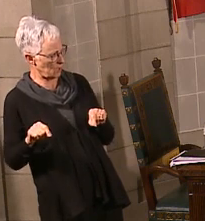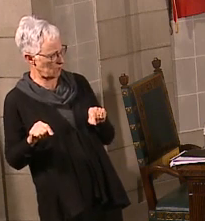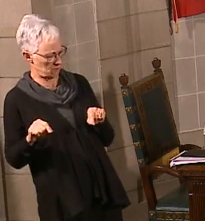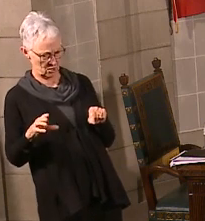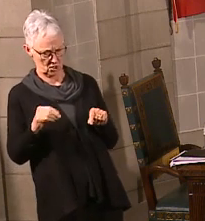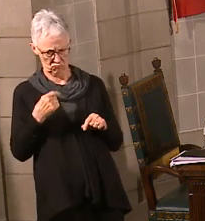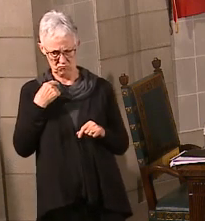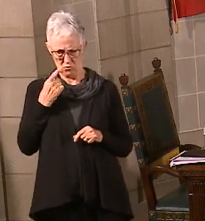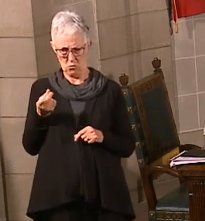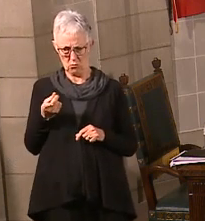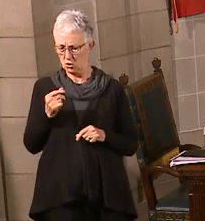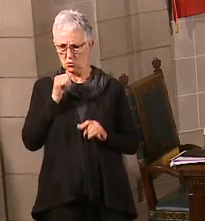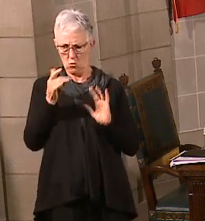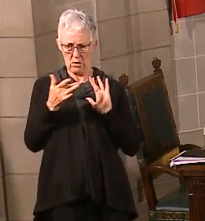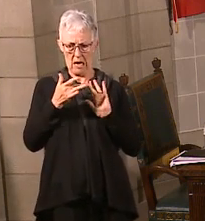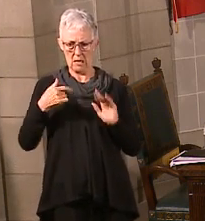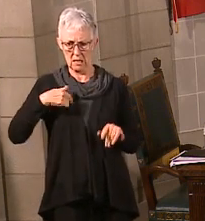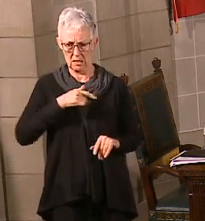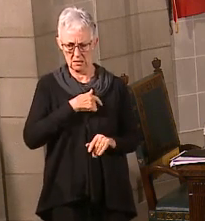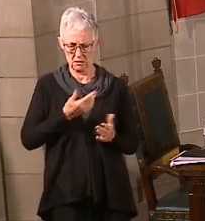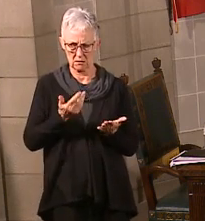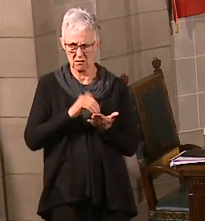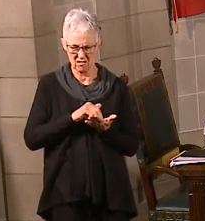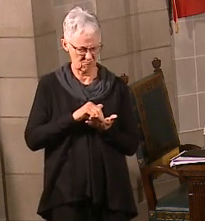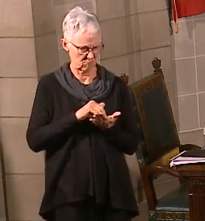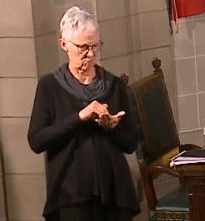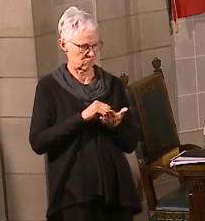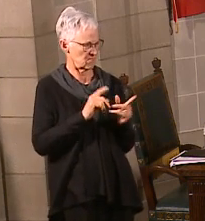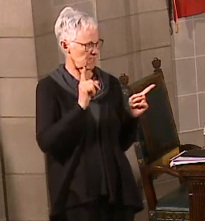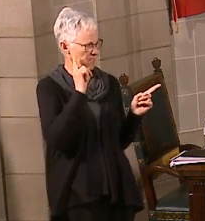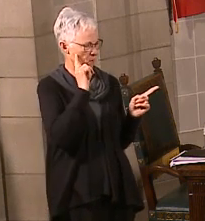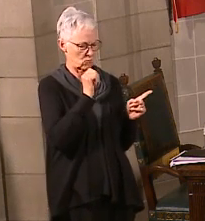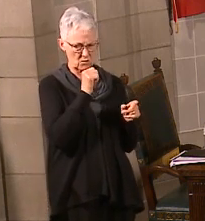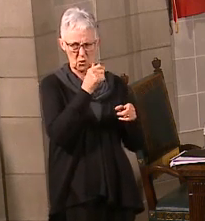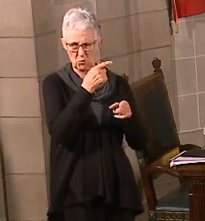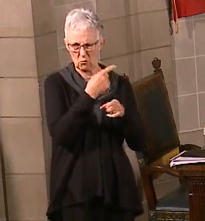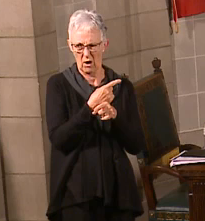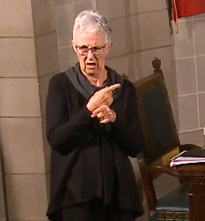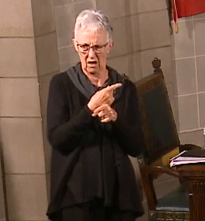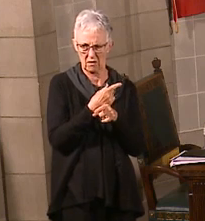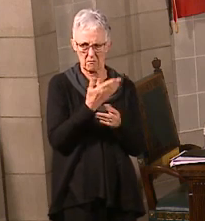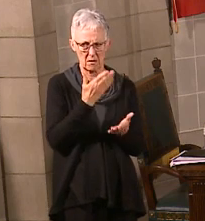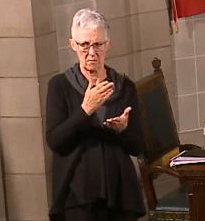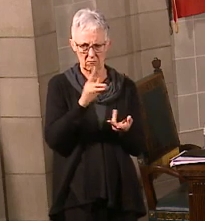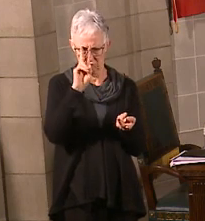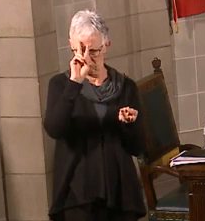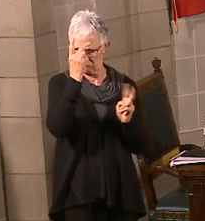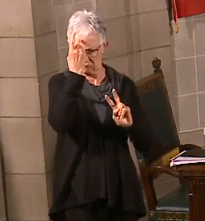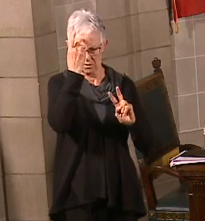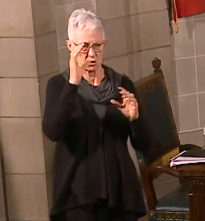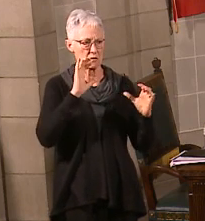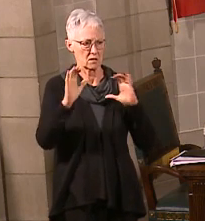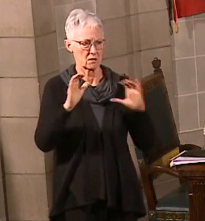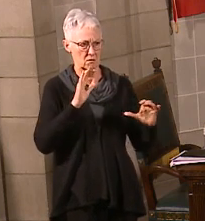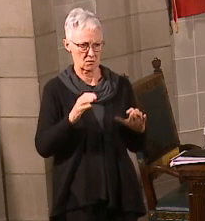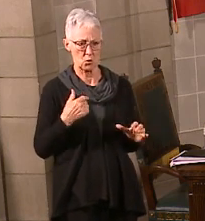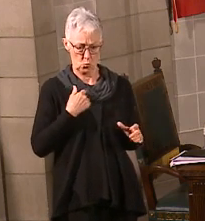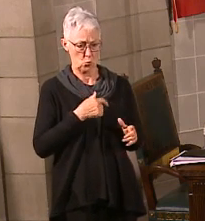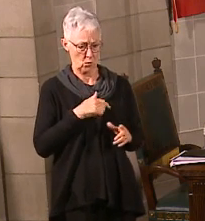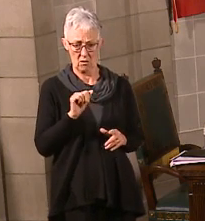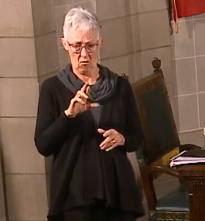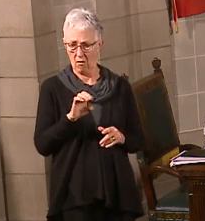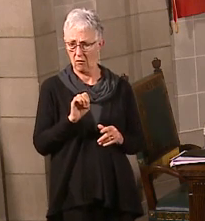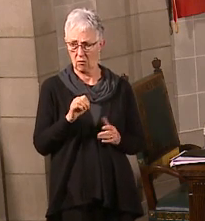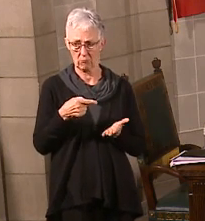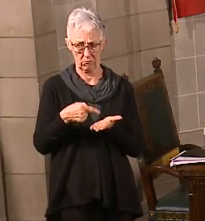contact us again, it doesn't sound quite right, but it could just be a miscommunication between everyone. If they were in payment status and they filed